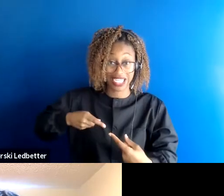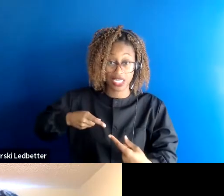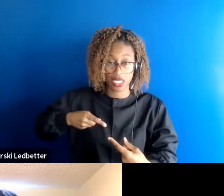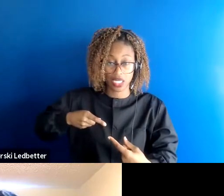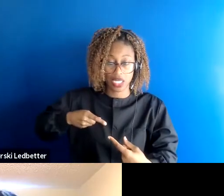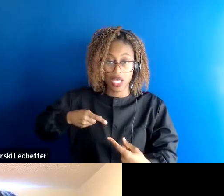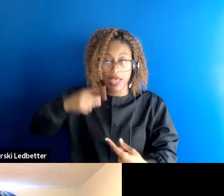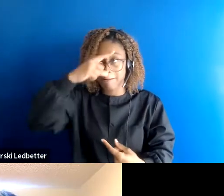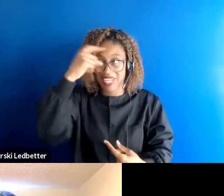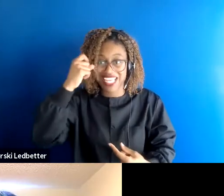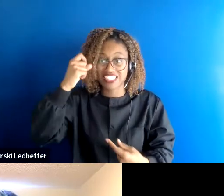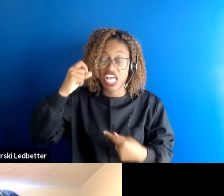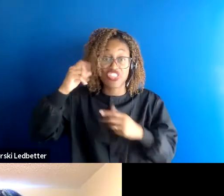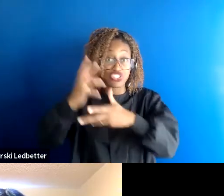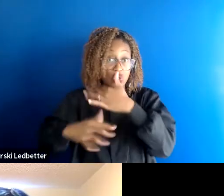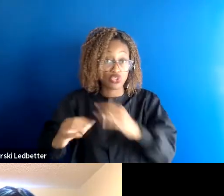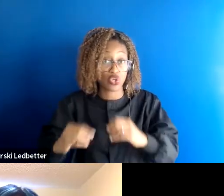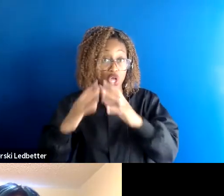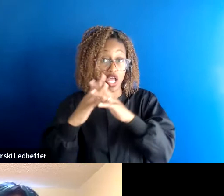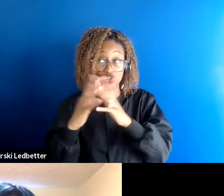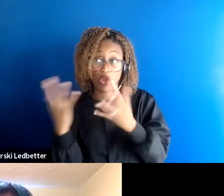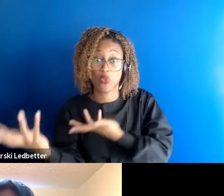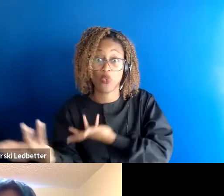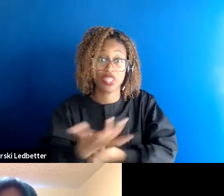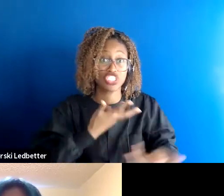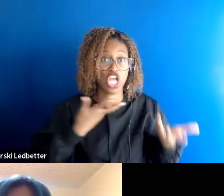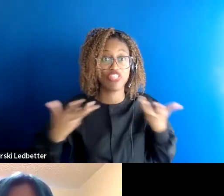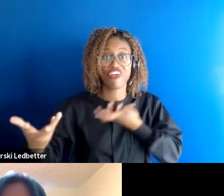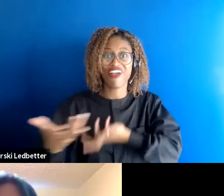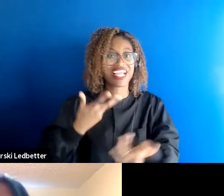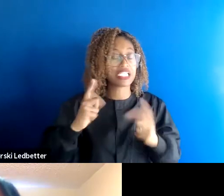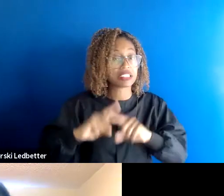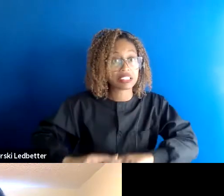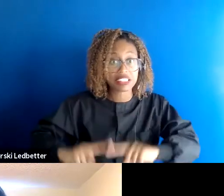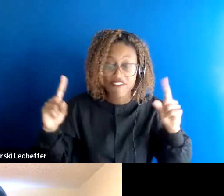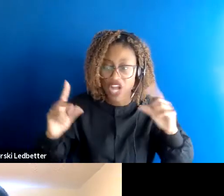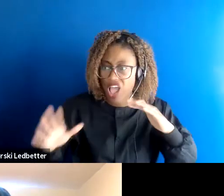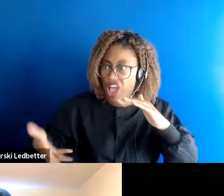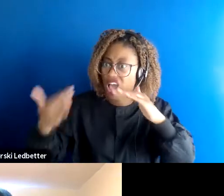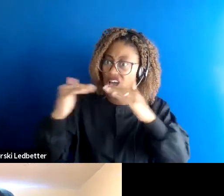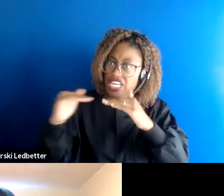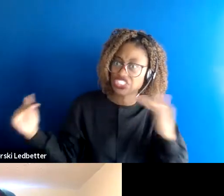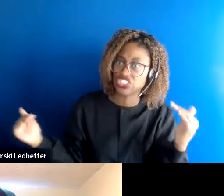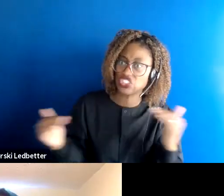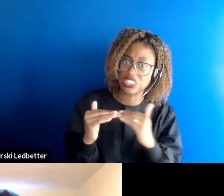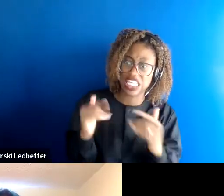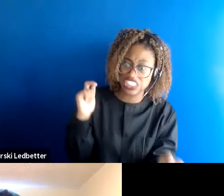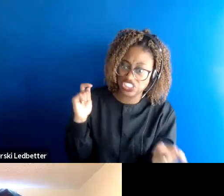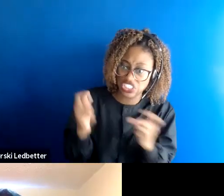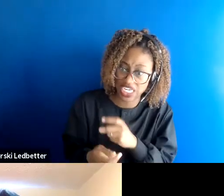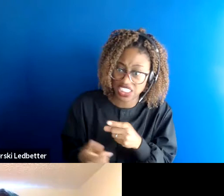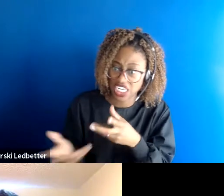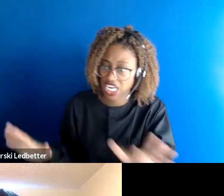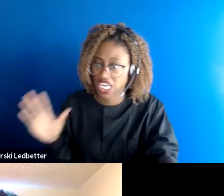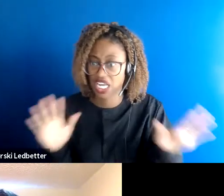it means to be in society with each other equitably and justly is changing. It's